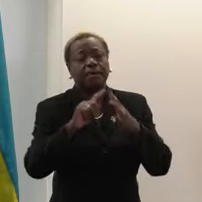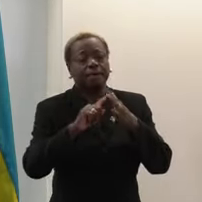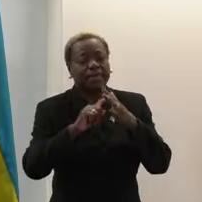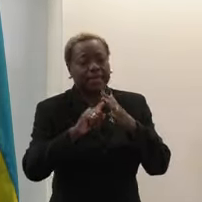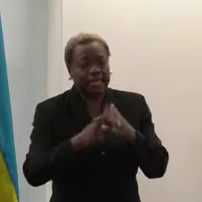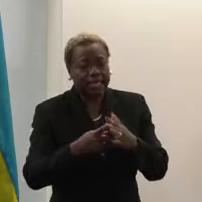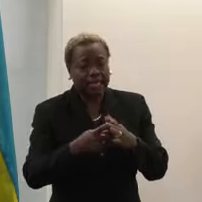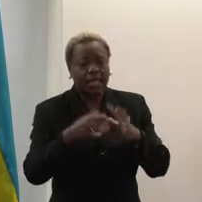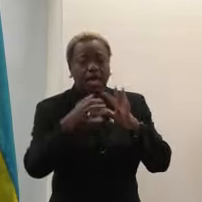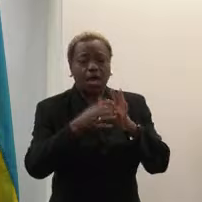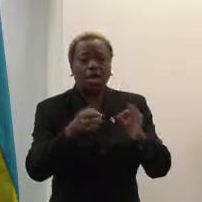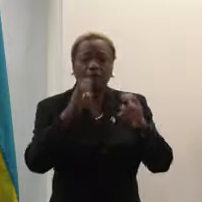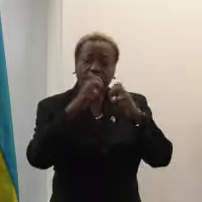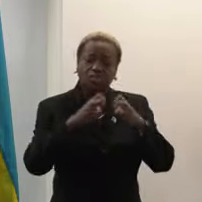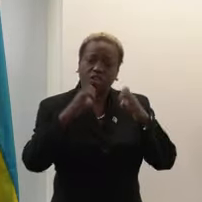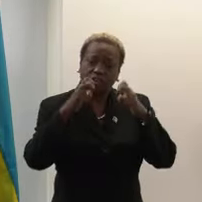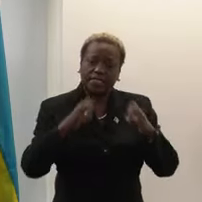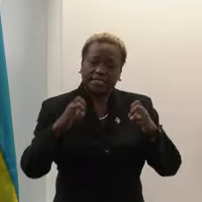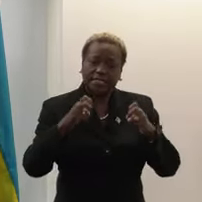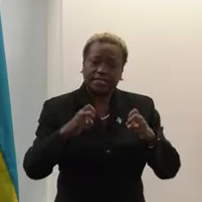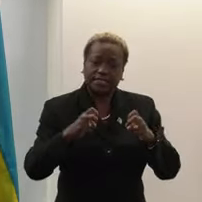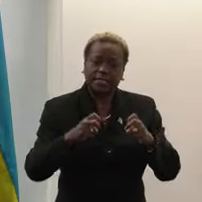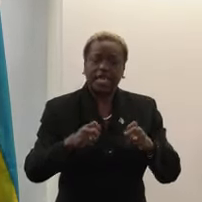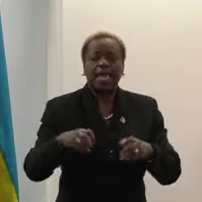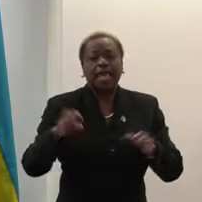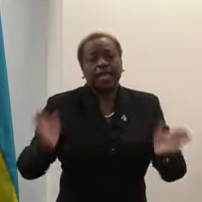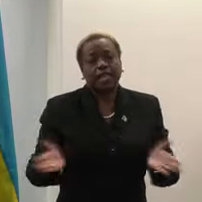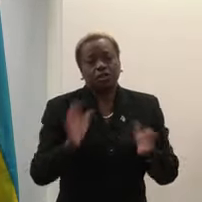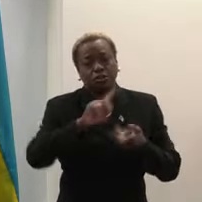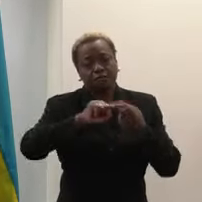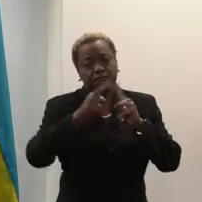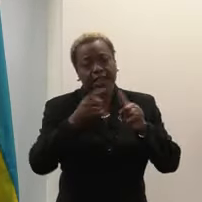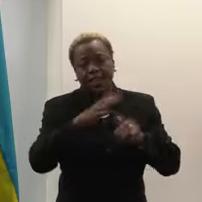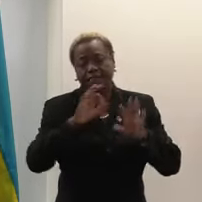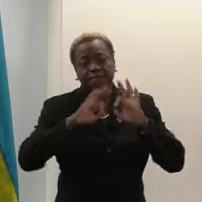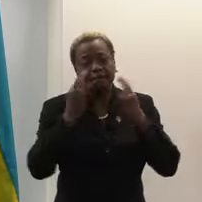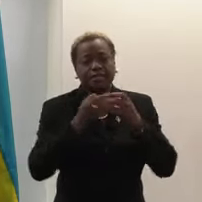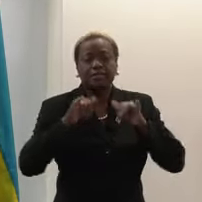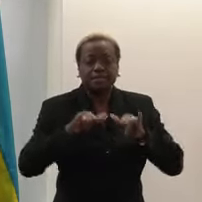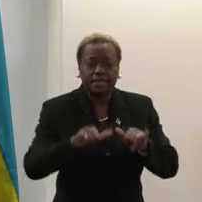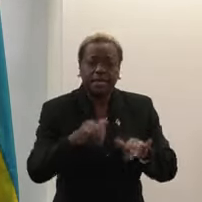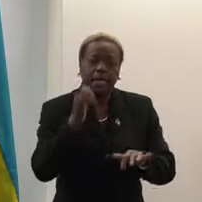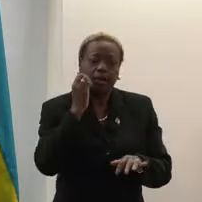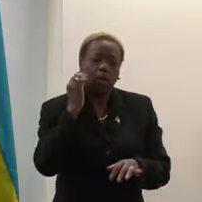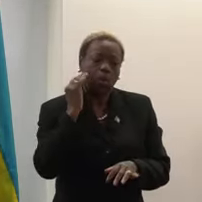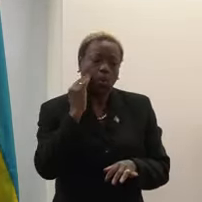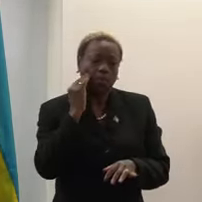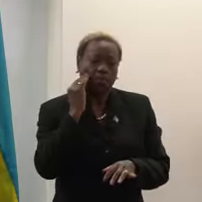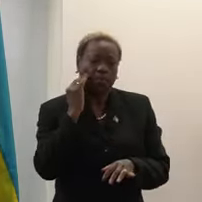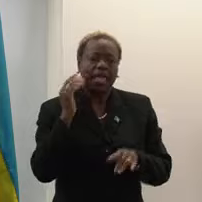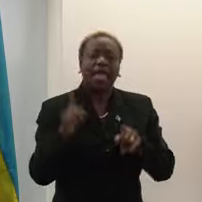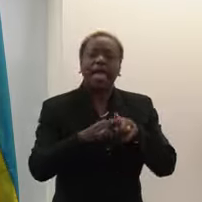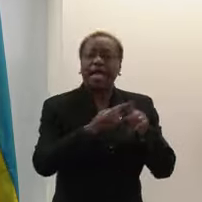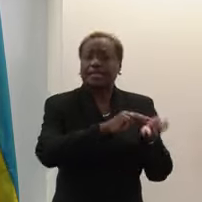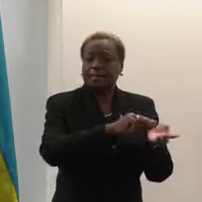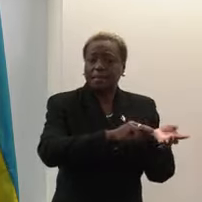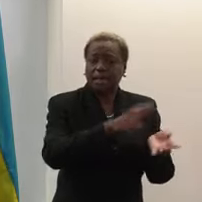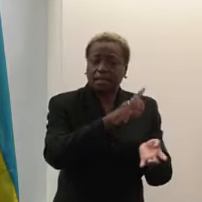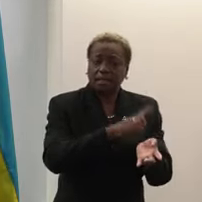crisis. Encourage your friends and your family to stay at home as well. As a medical